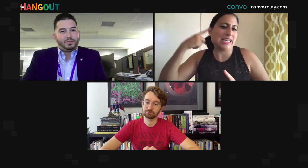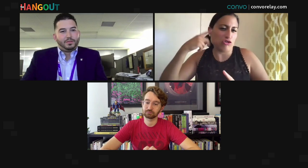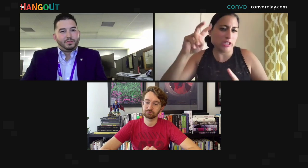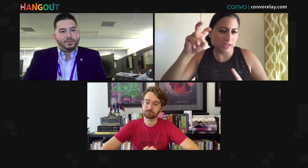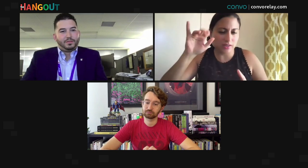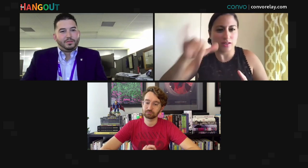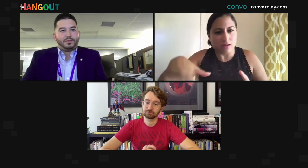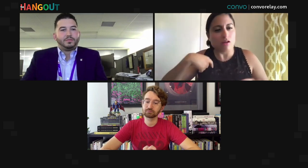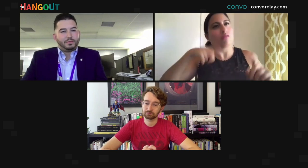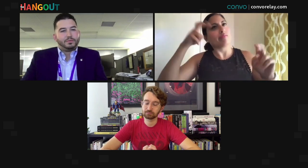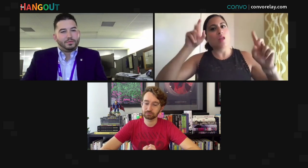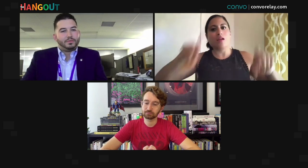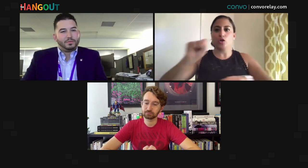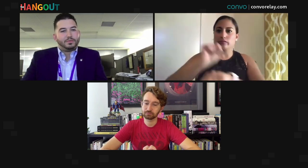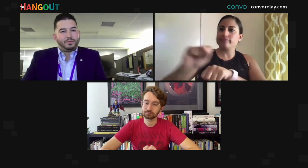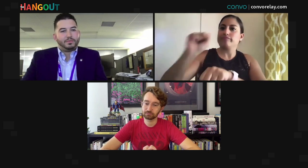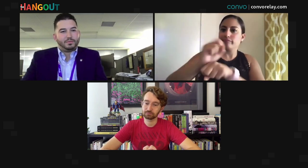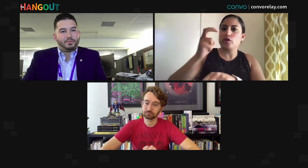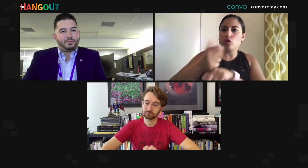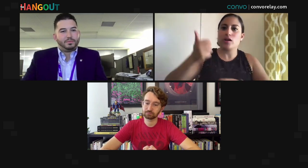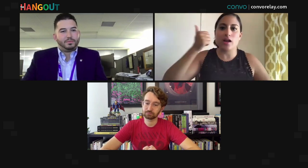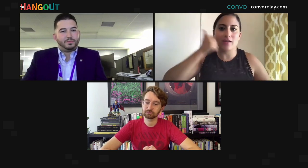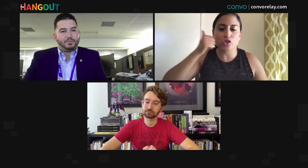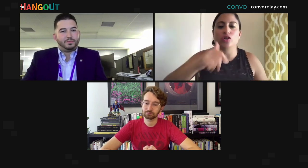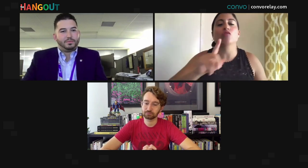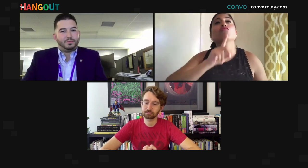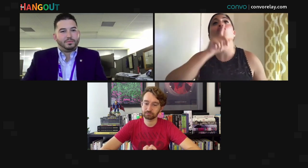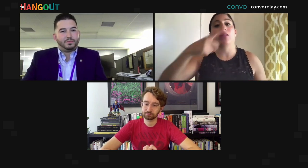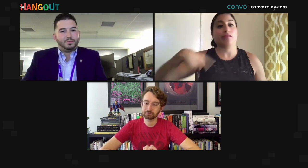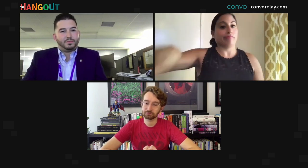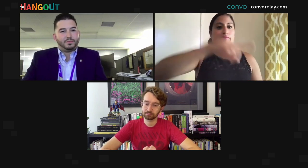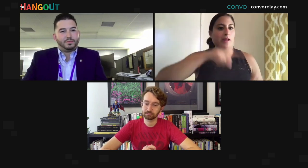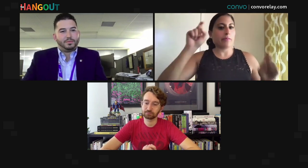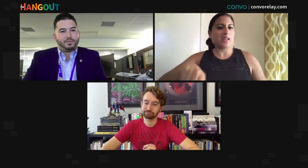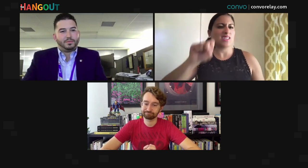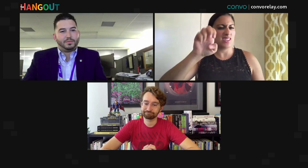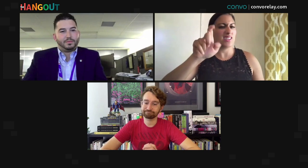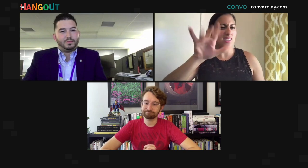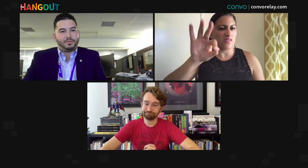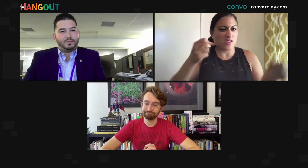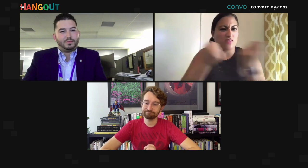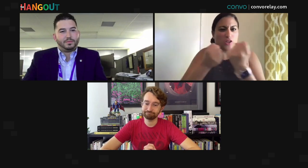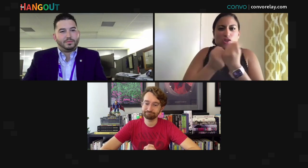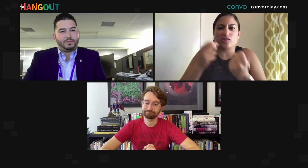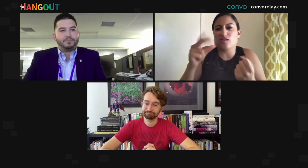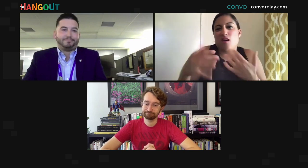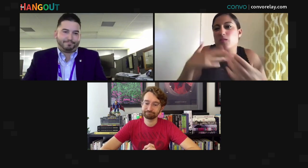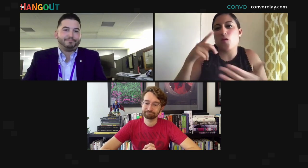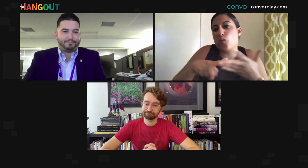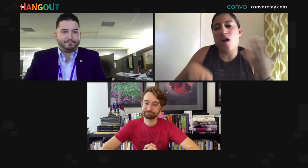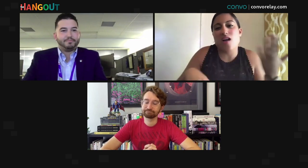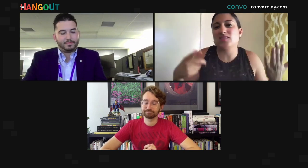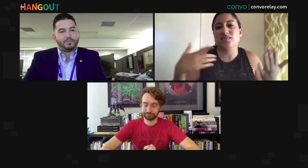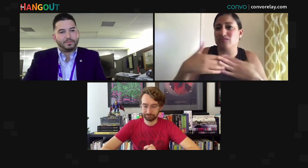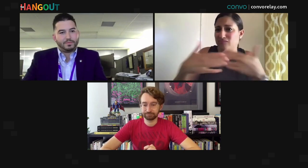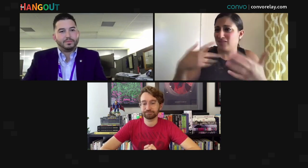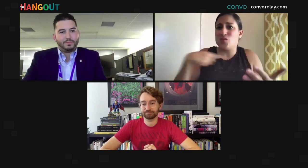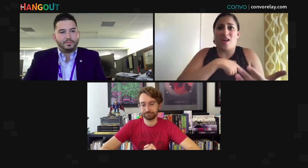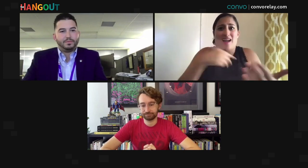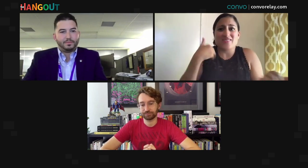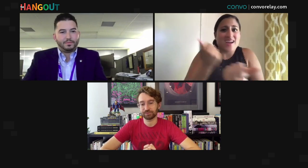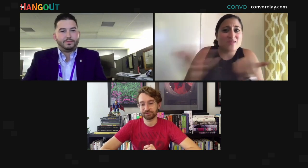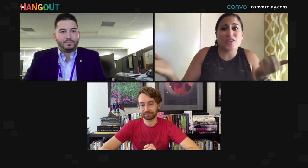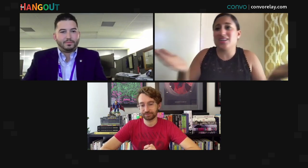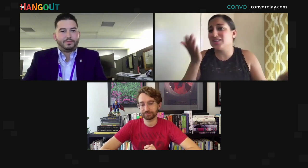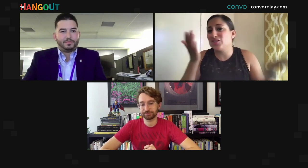job. It had nothing to do with hearing. I worked hard every day and I still work hard, but I had